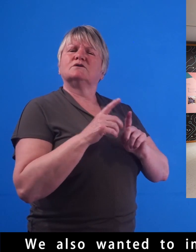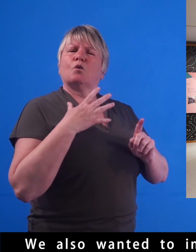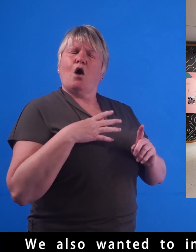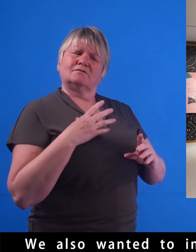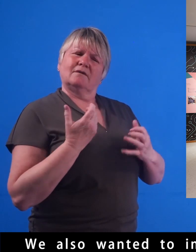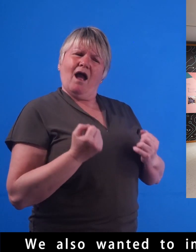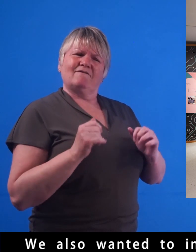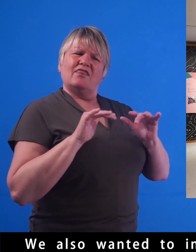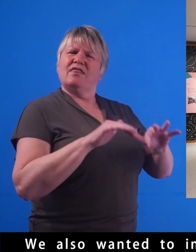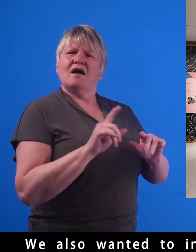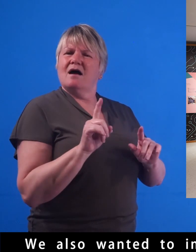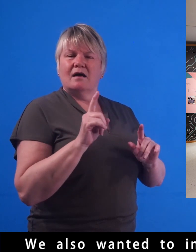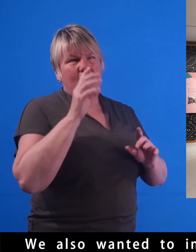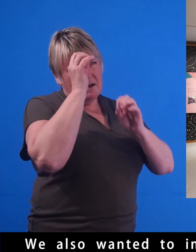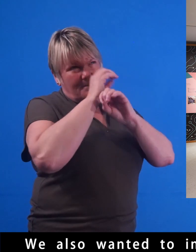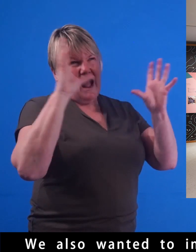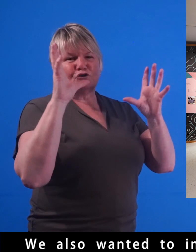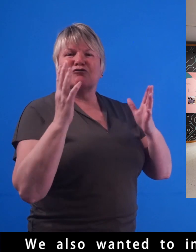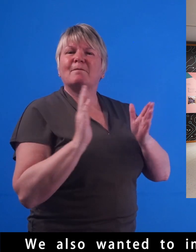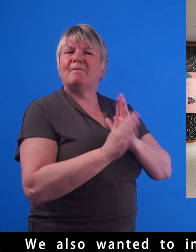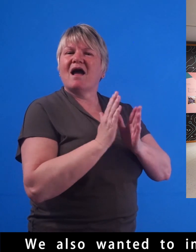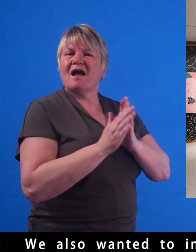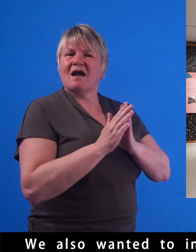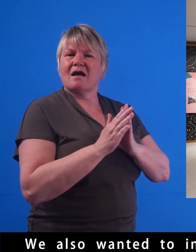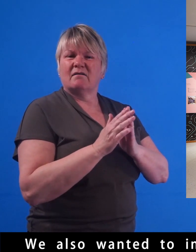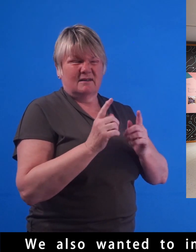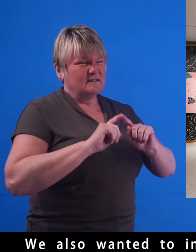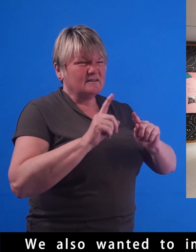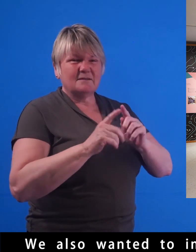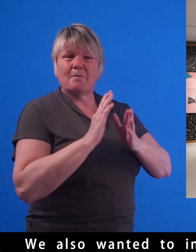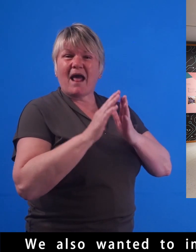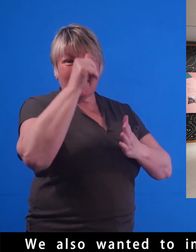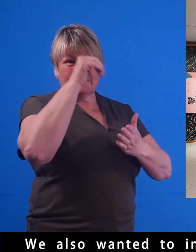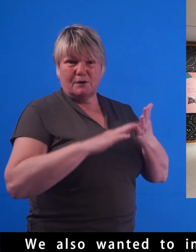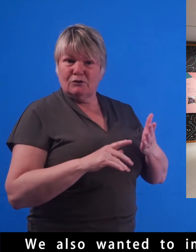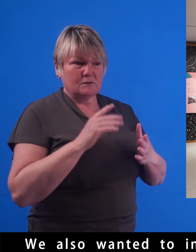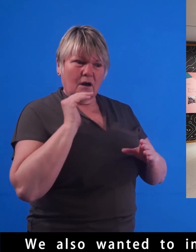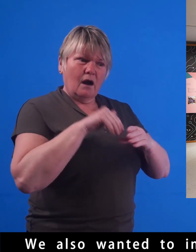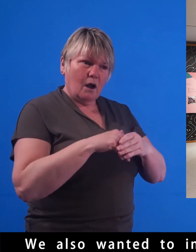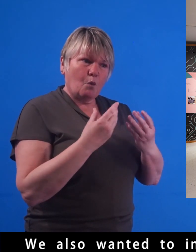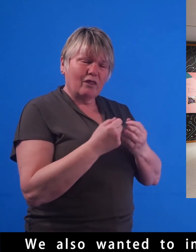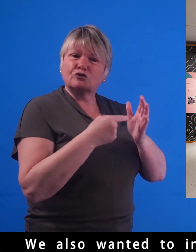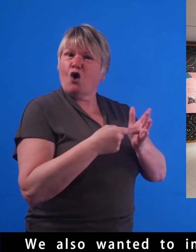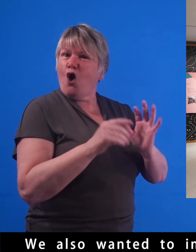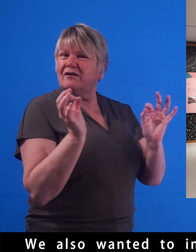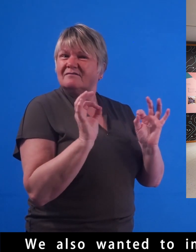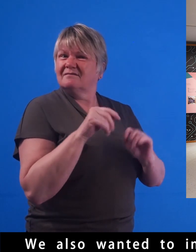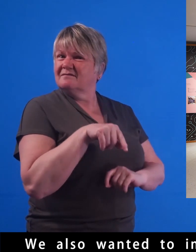We also wanted to include imaginary play, the kind of play experience that doesn't always include